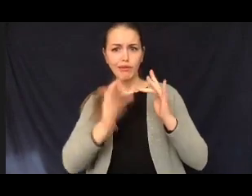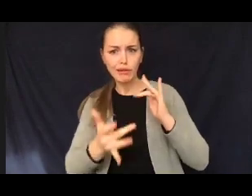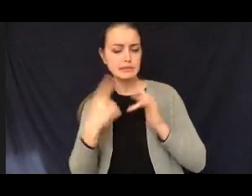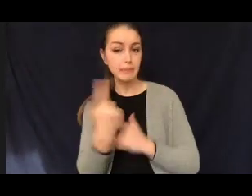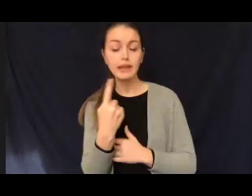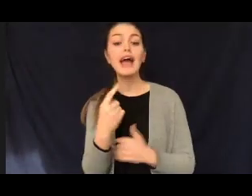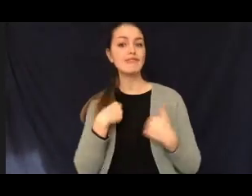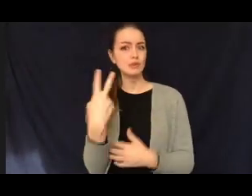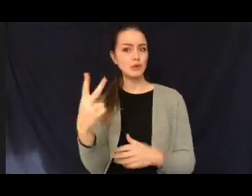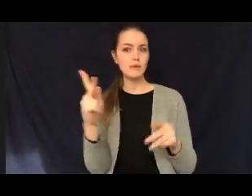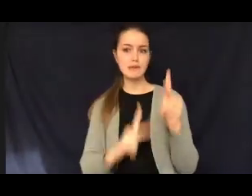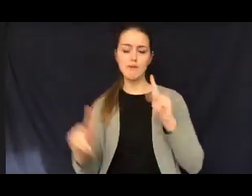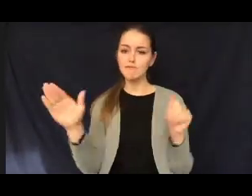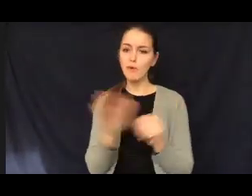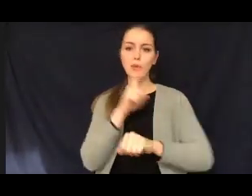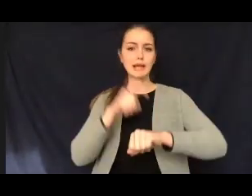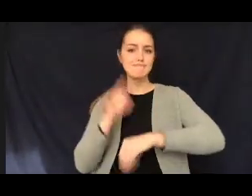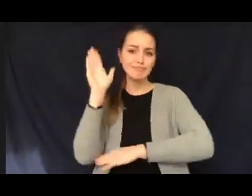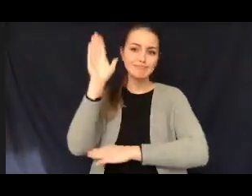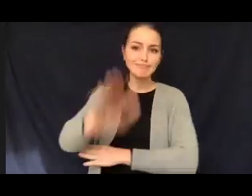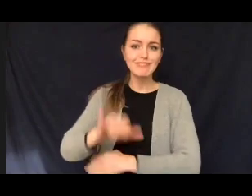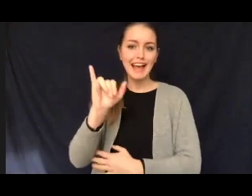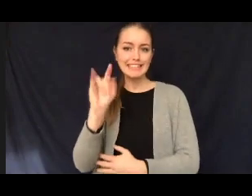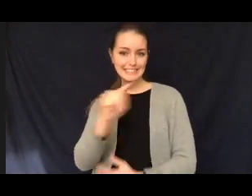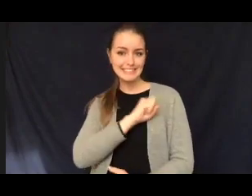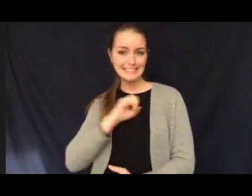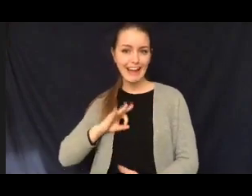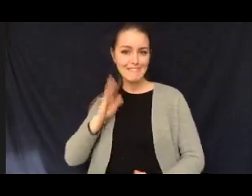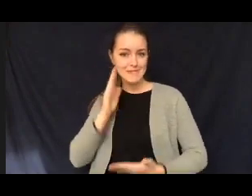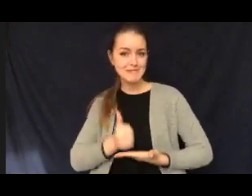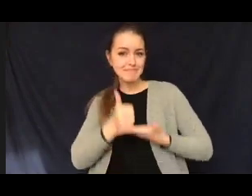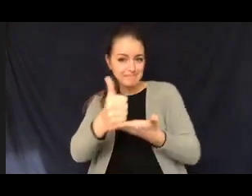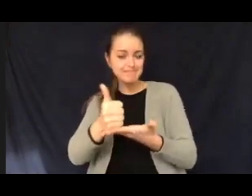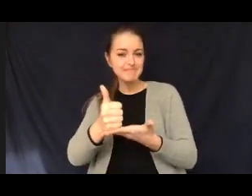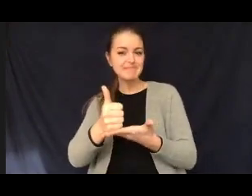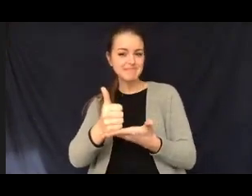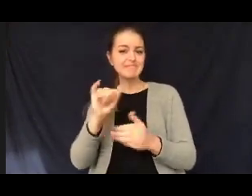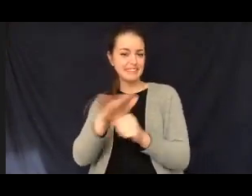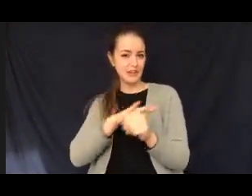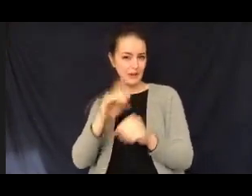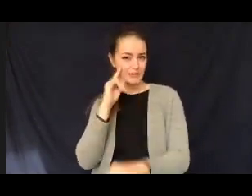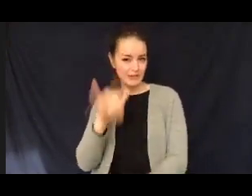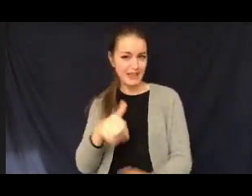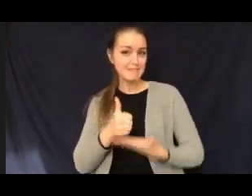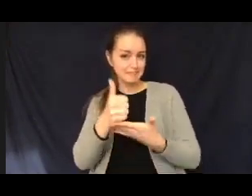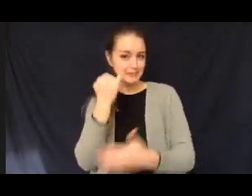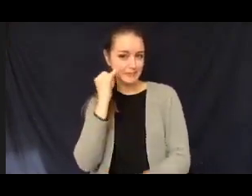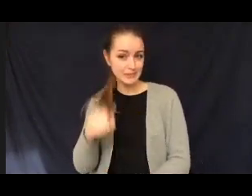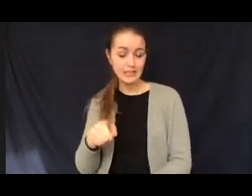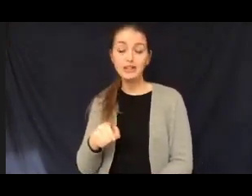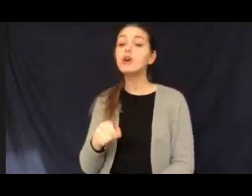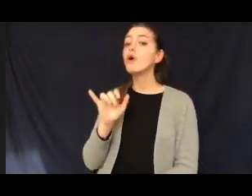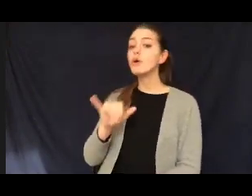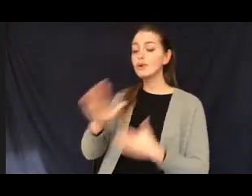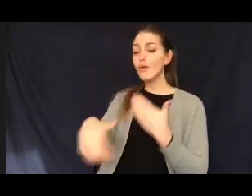2 people, full-time IT staff that oh can, wow. that can help. So that's, this whole area is for that. Yeah. So all athletes